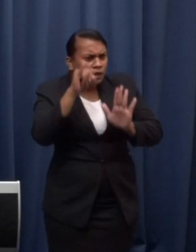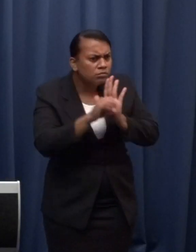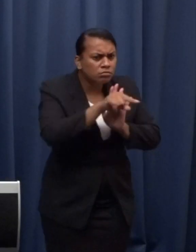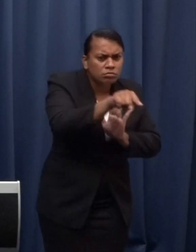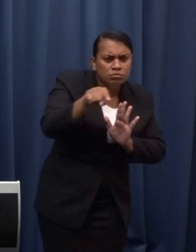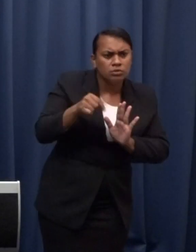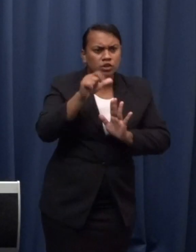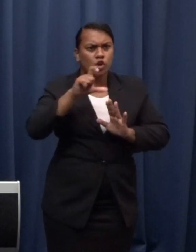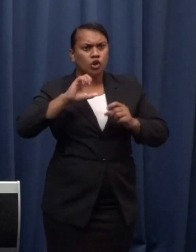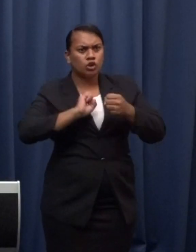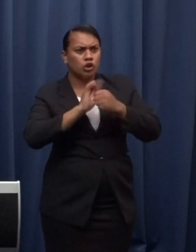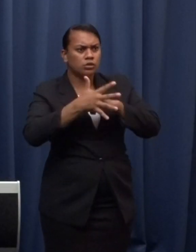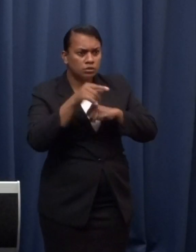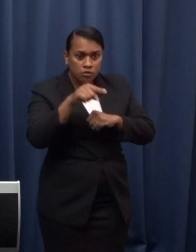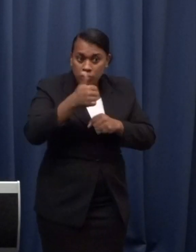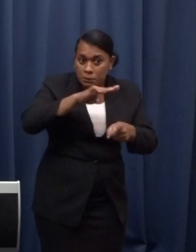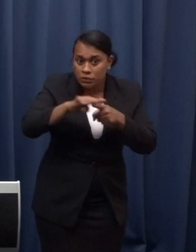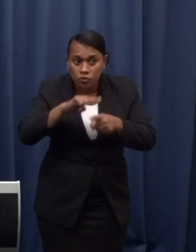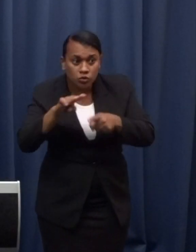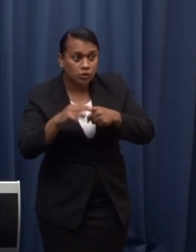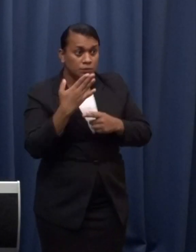My fellow Fijians, whether you're watching this address,